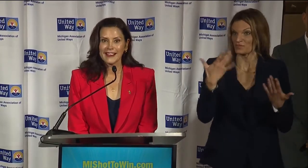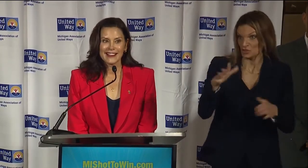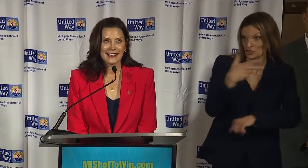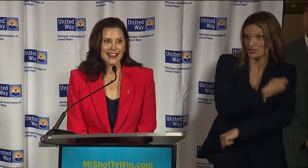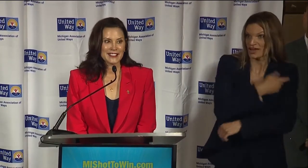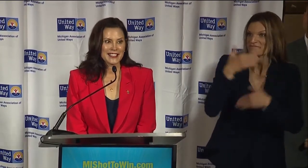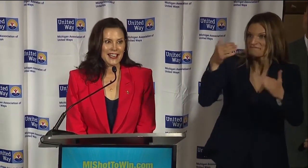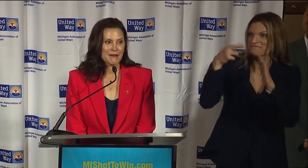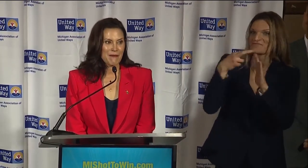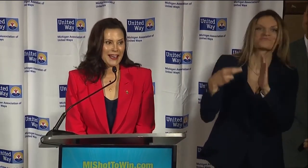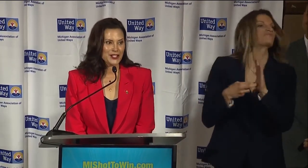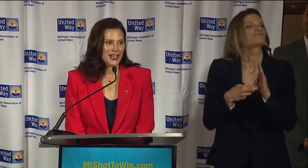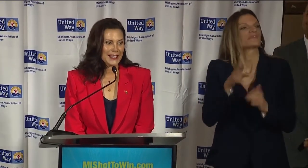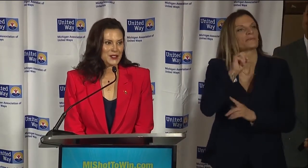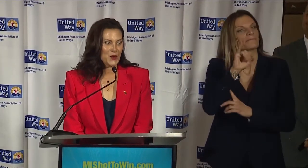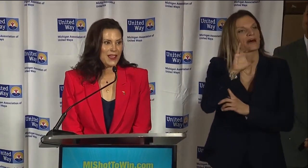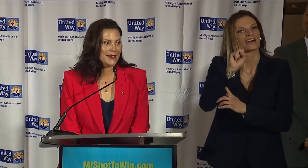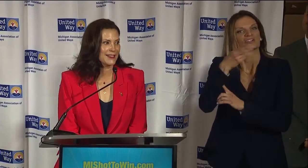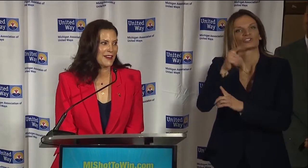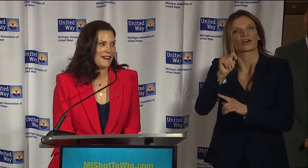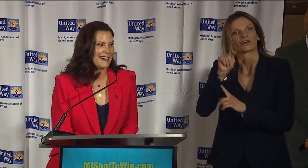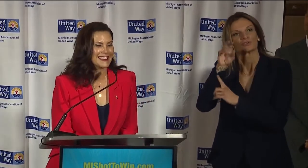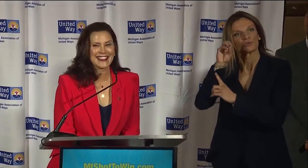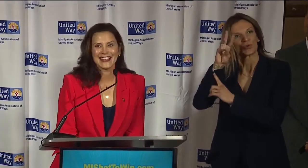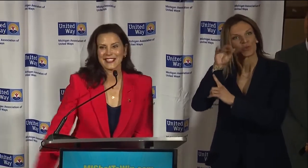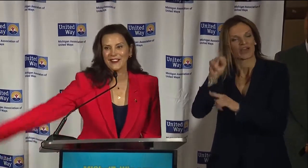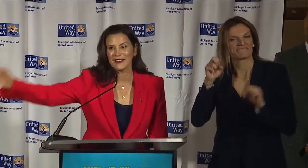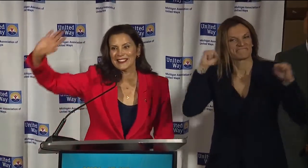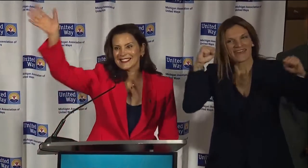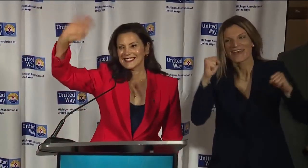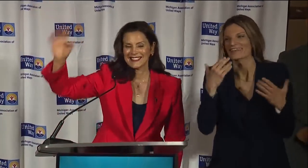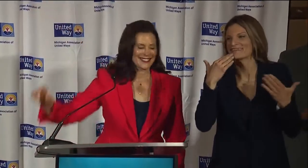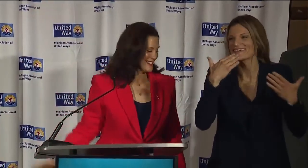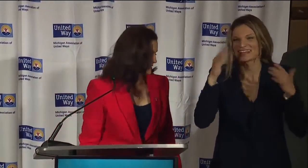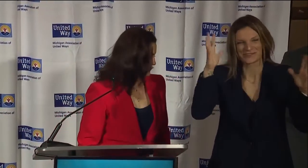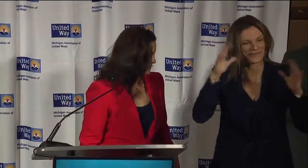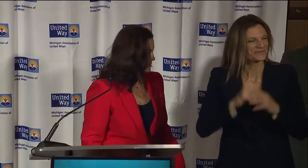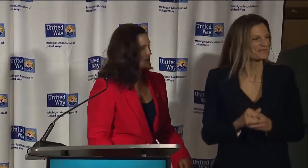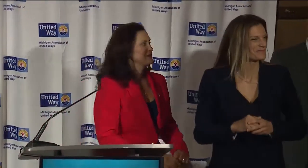registered. Let's take my shot to win. All right, thanks, everyone.